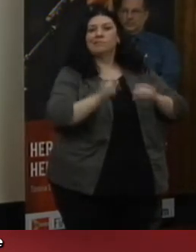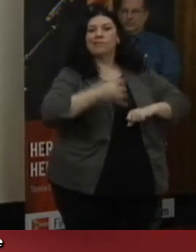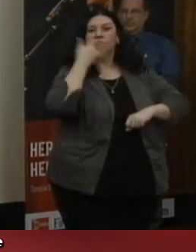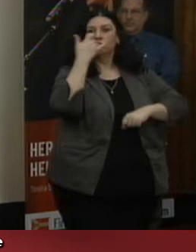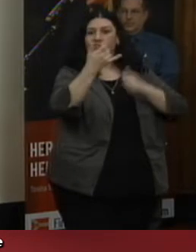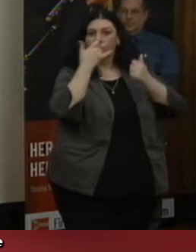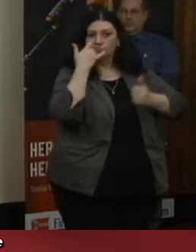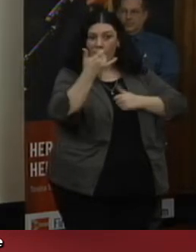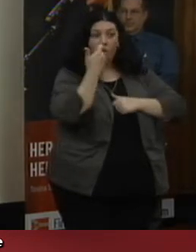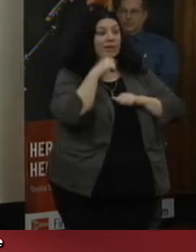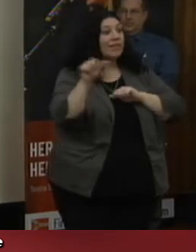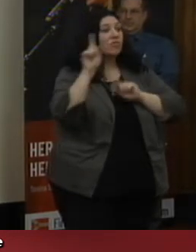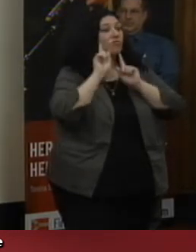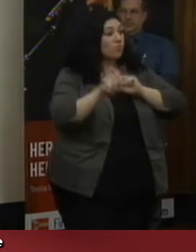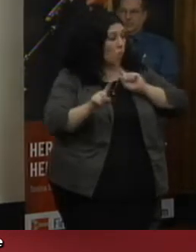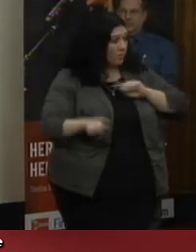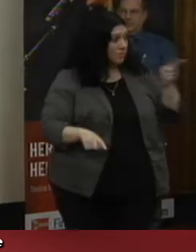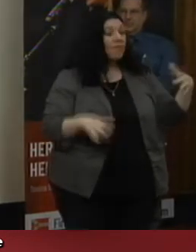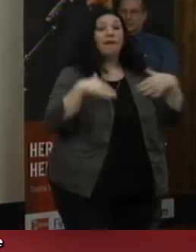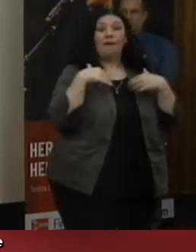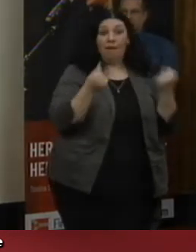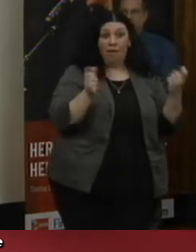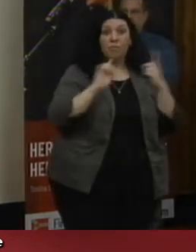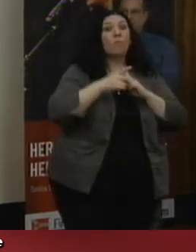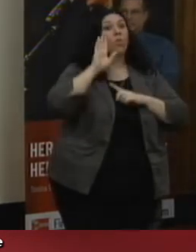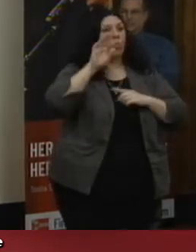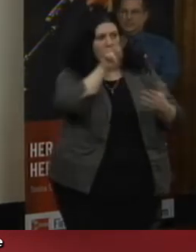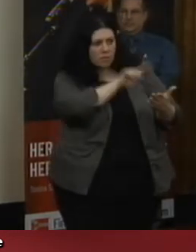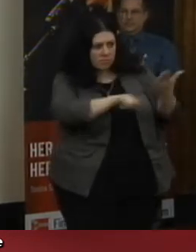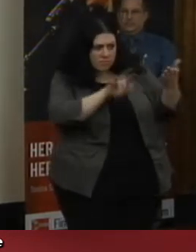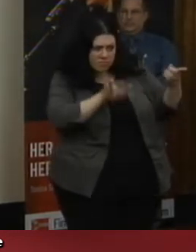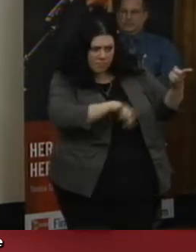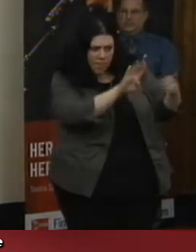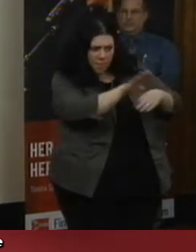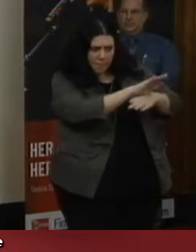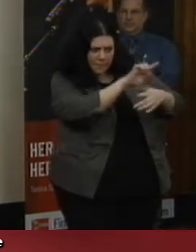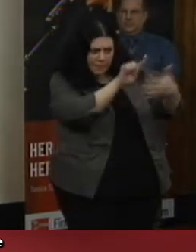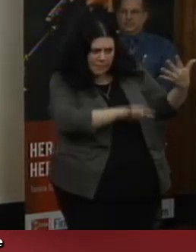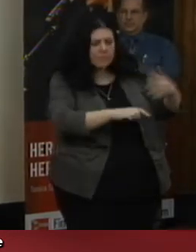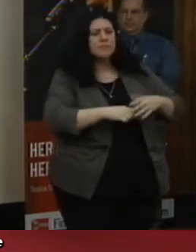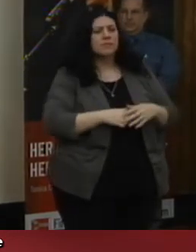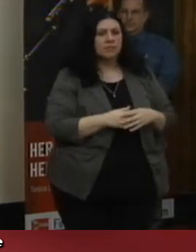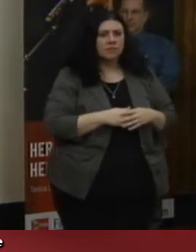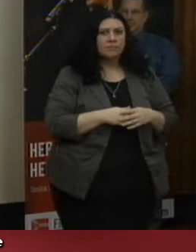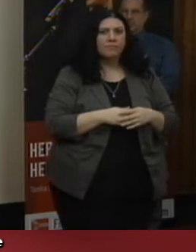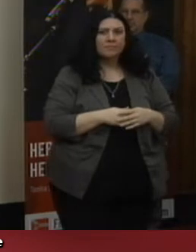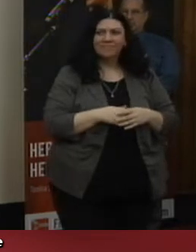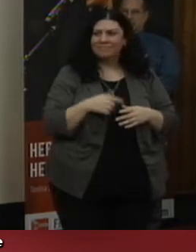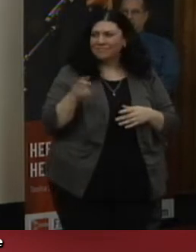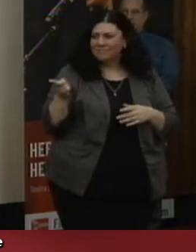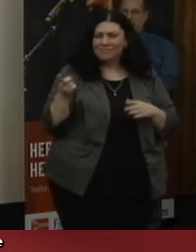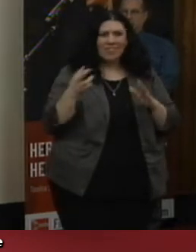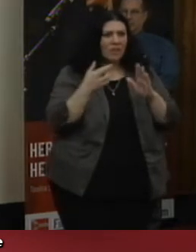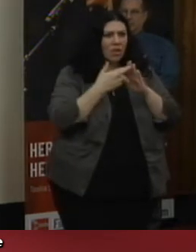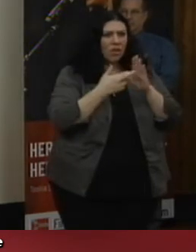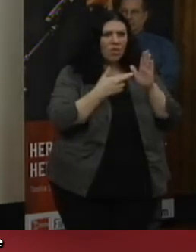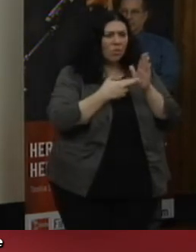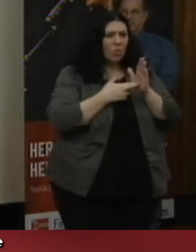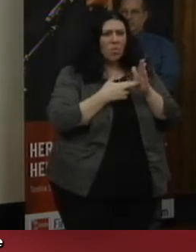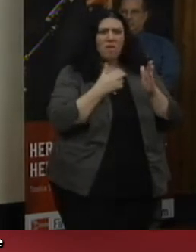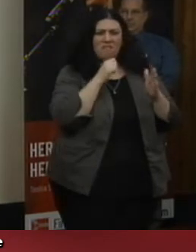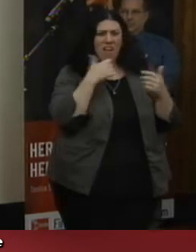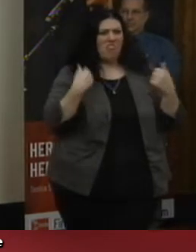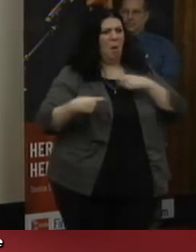line, and the health department will follow up on that. But these rules are not intended to be